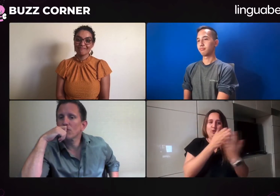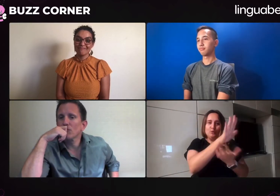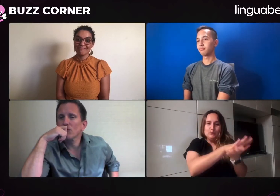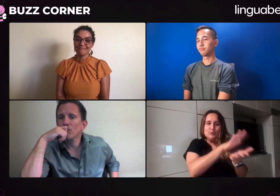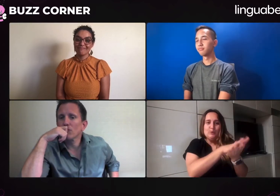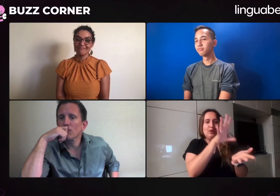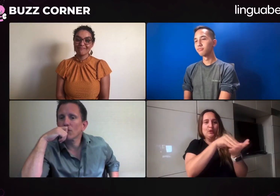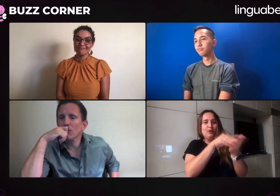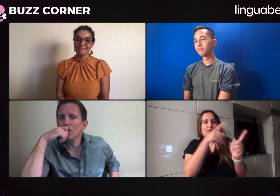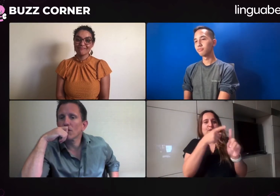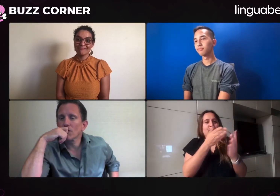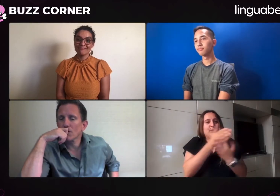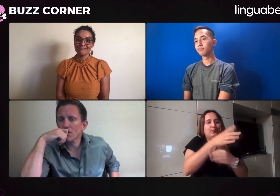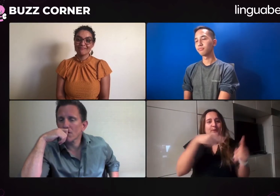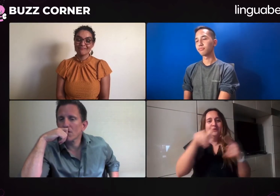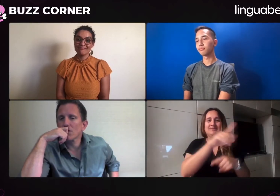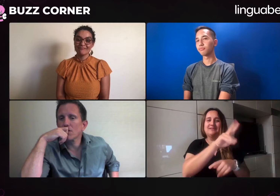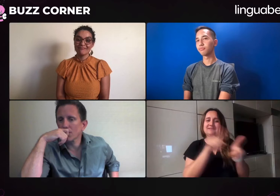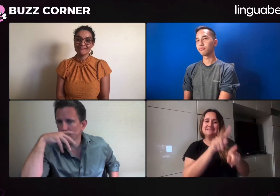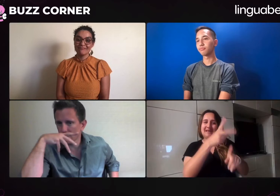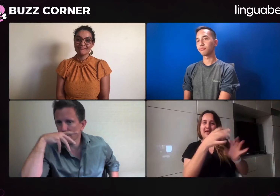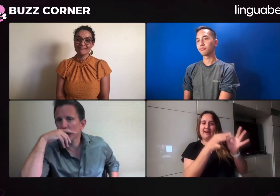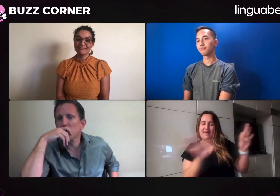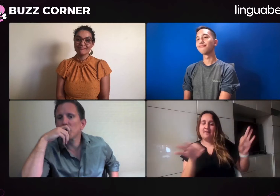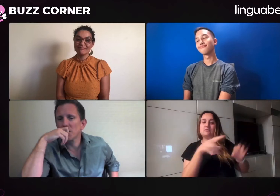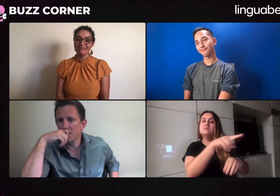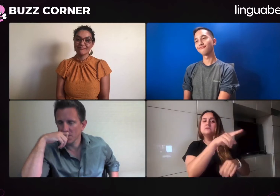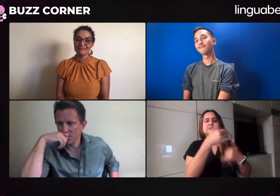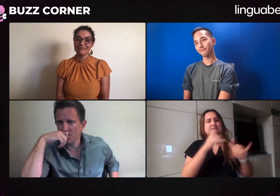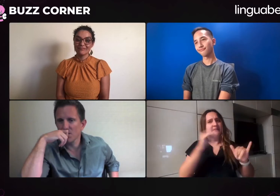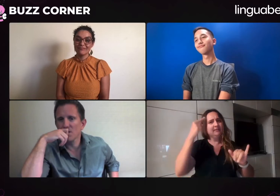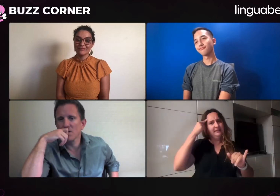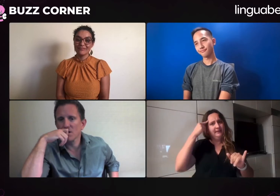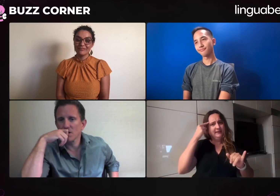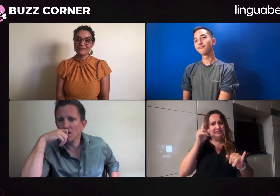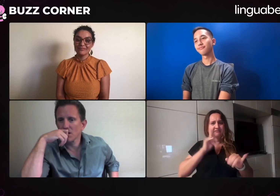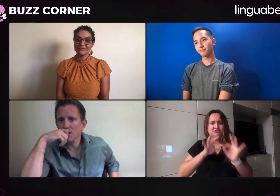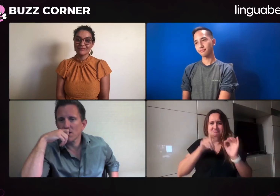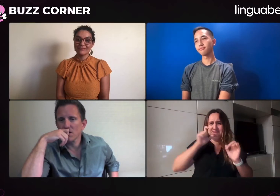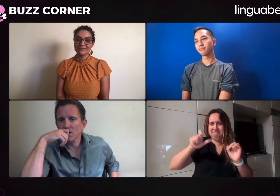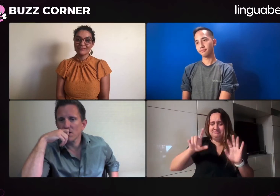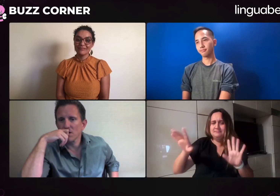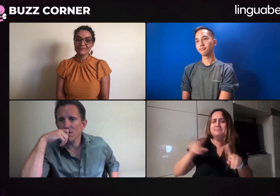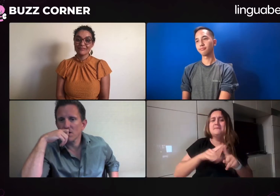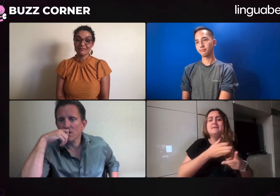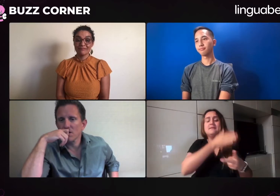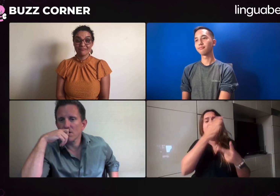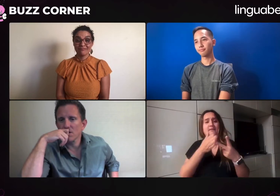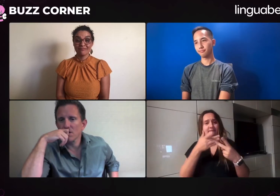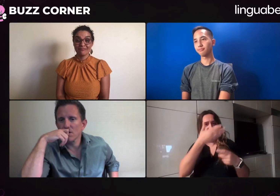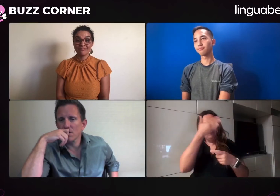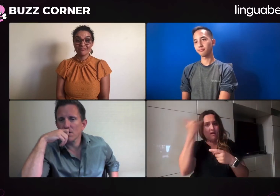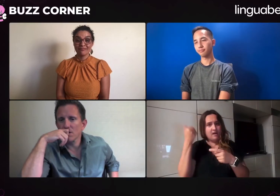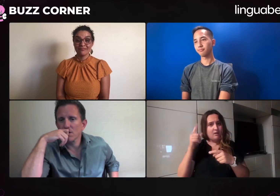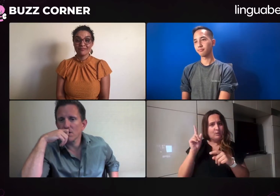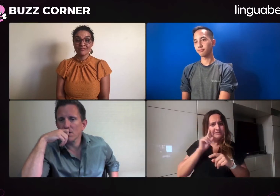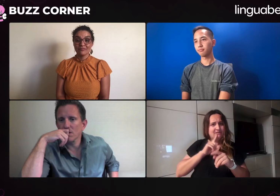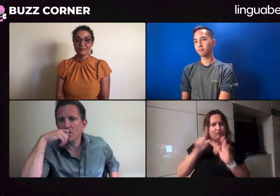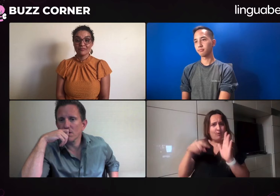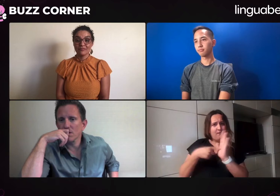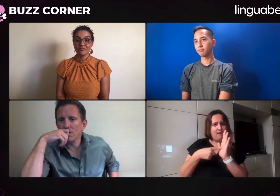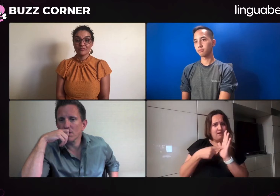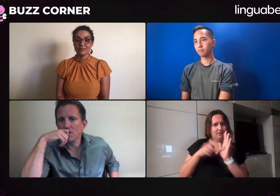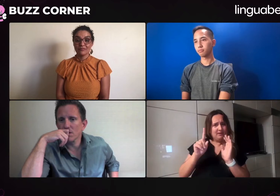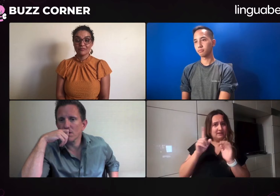innate, which is something that interpreters don't have. They have to learn our language through school and classes. So saying that you didn't need the